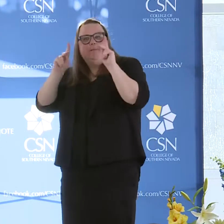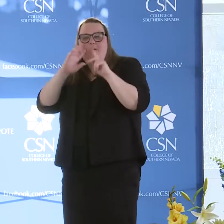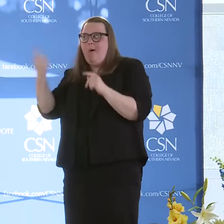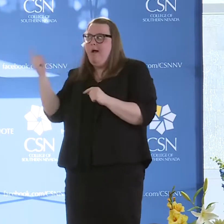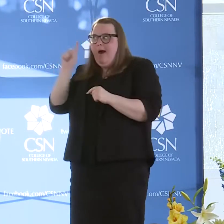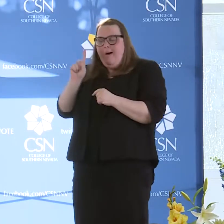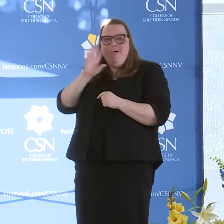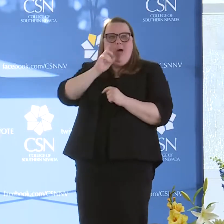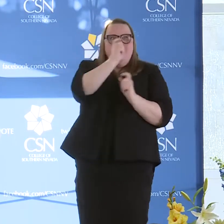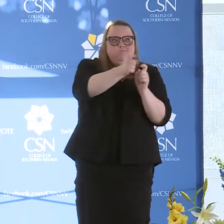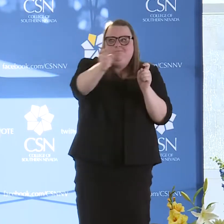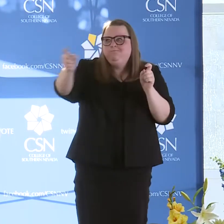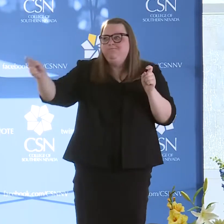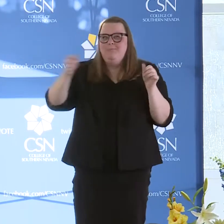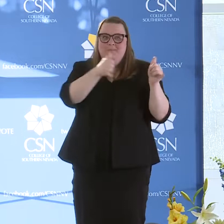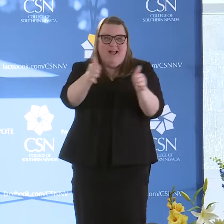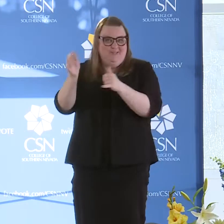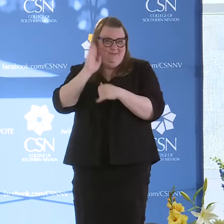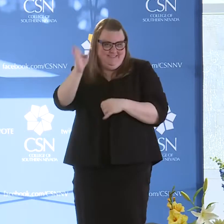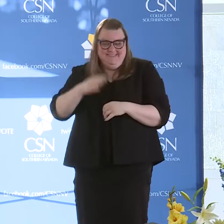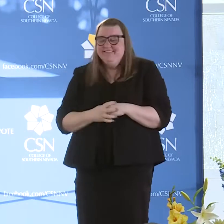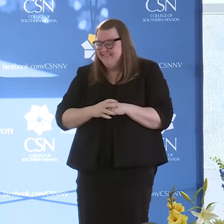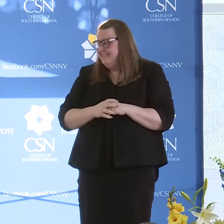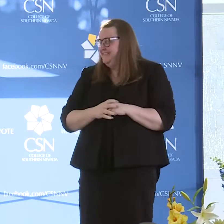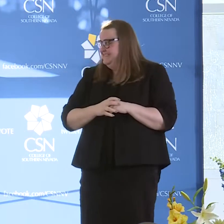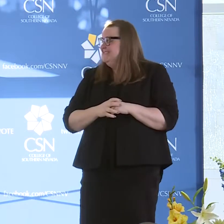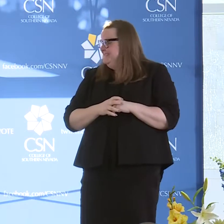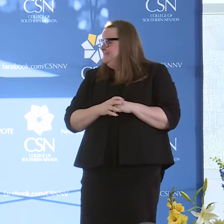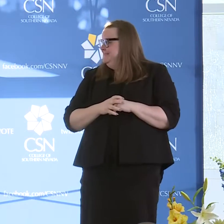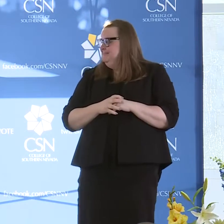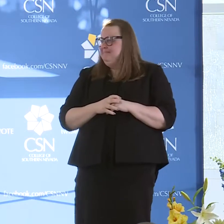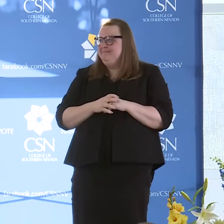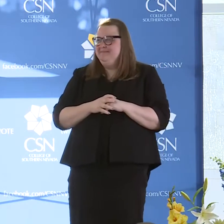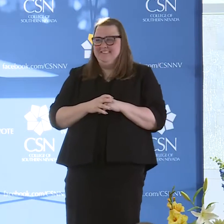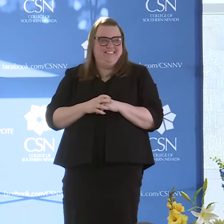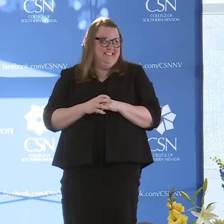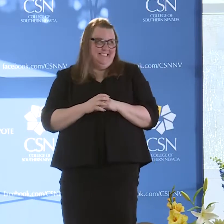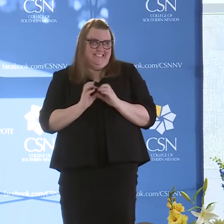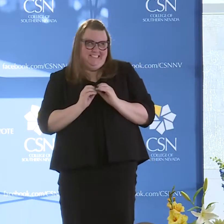some amazing prizes. So,